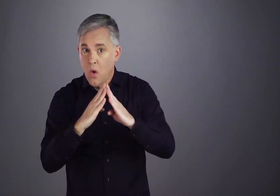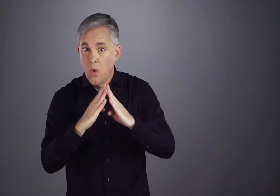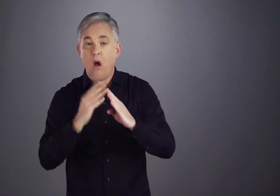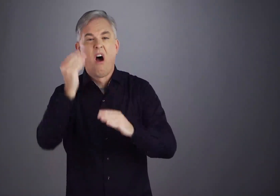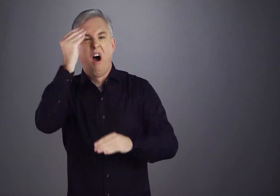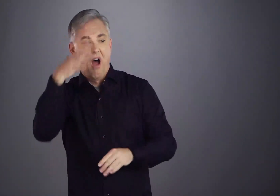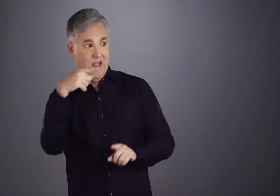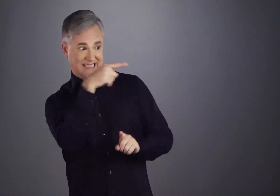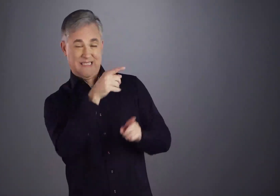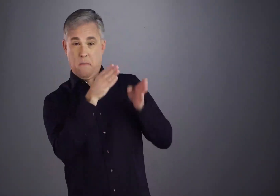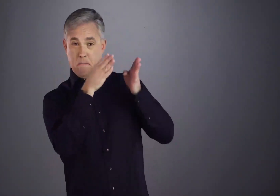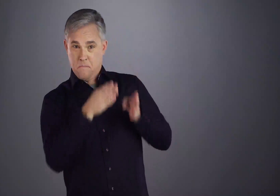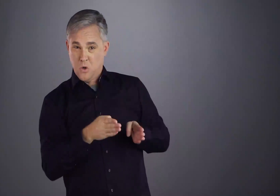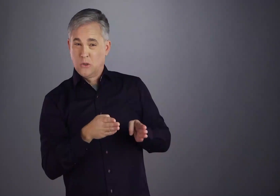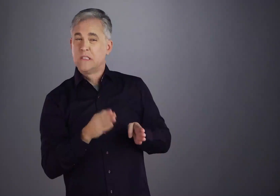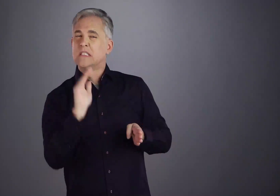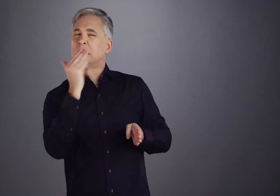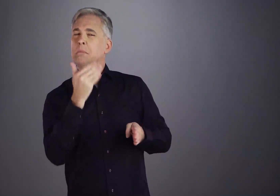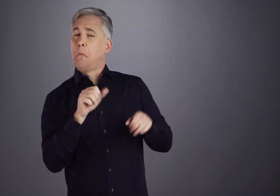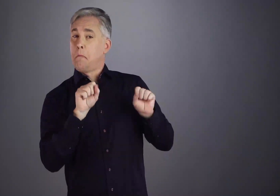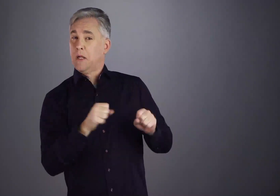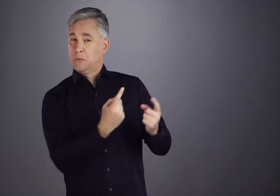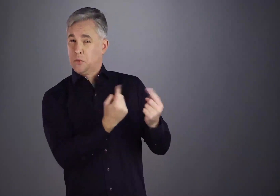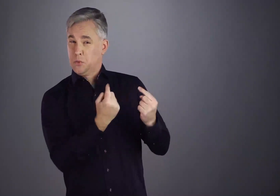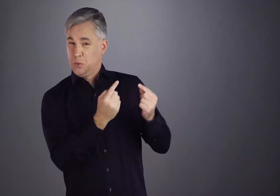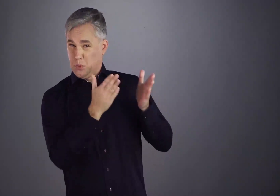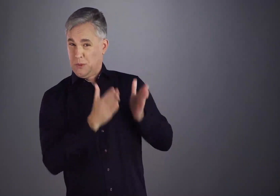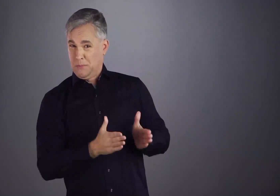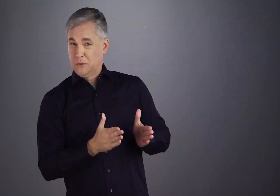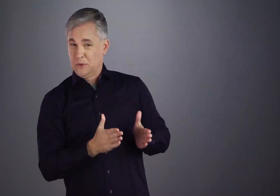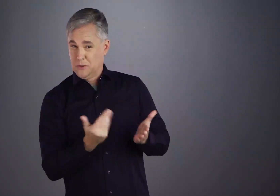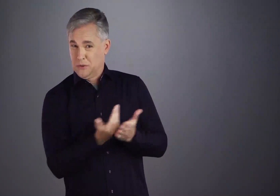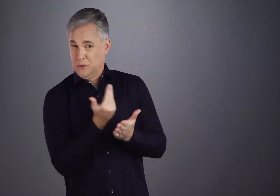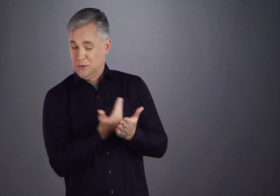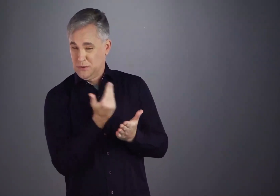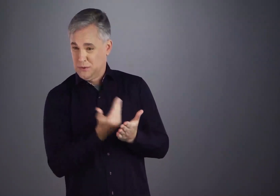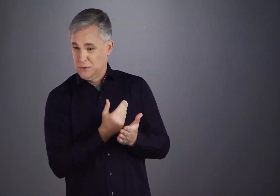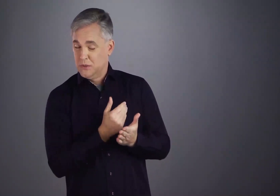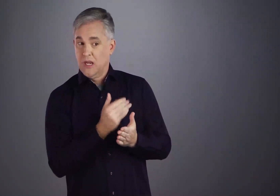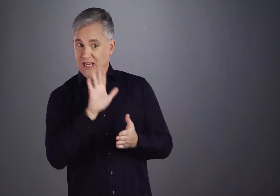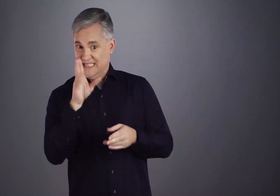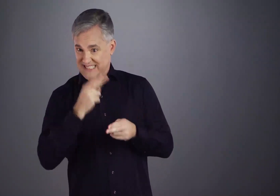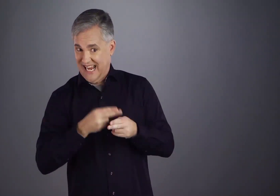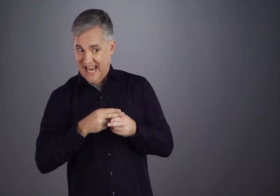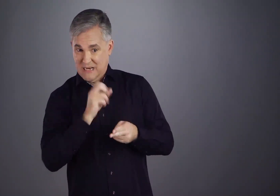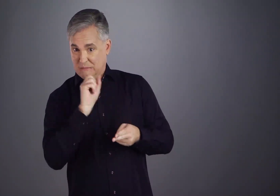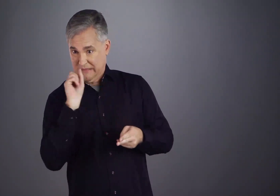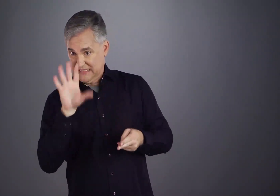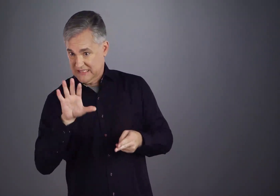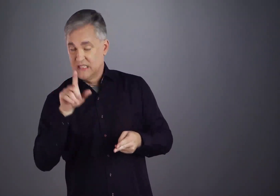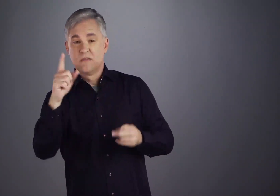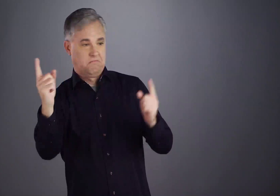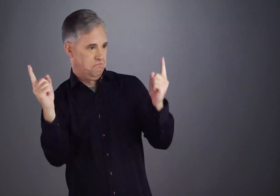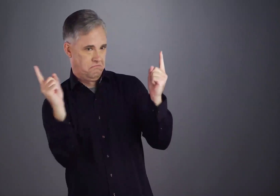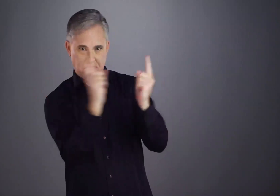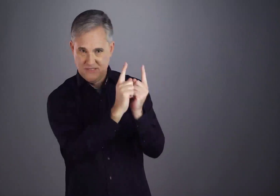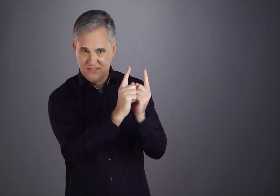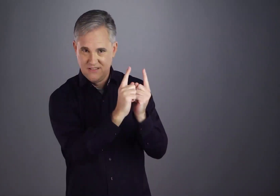New groups started up, and it was found, to the astonishment of everyone, that AA's message could be transmitted in